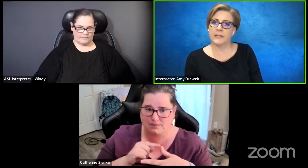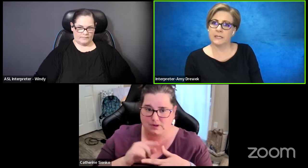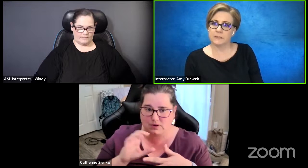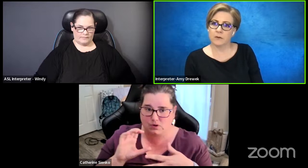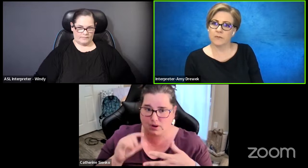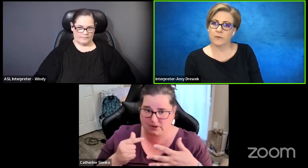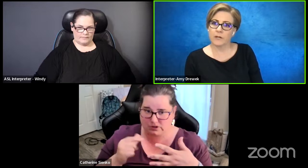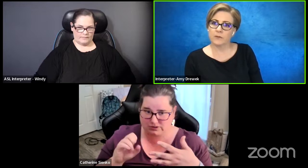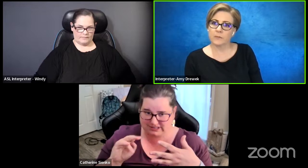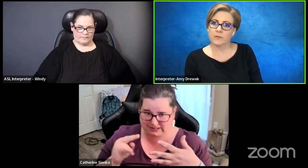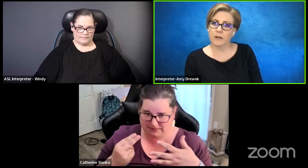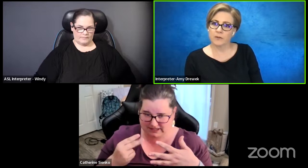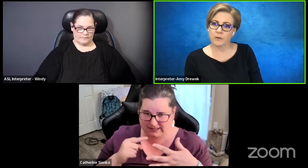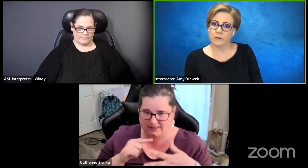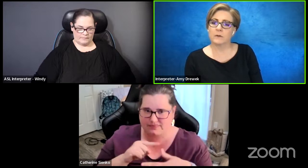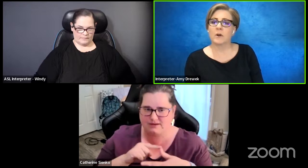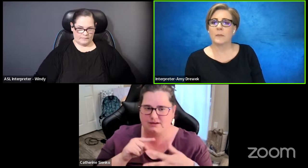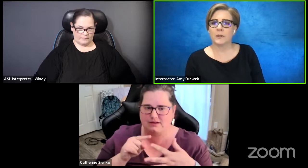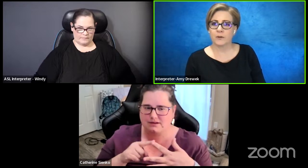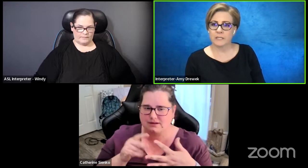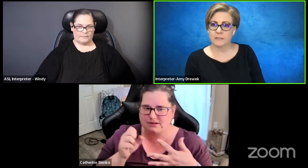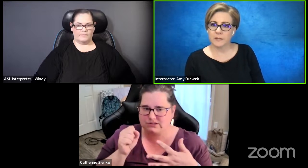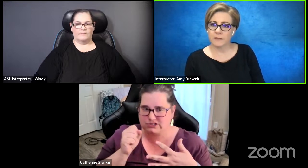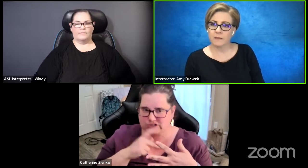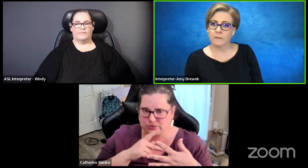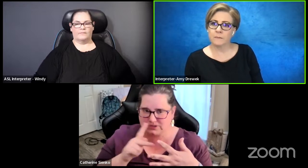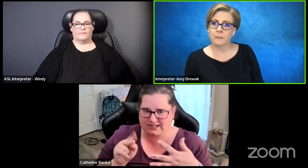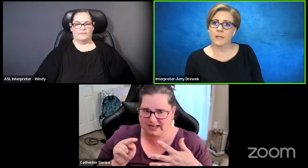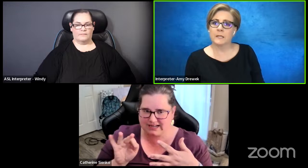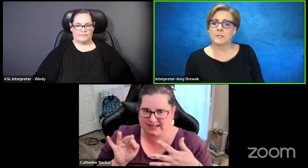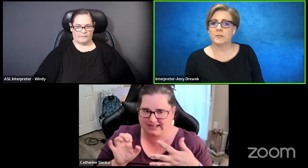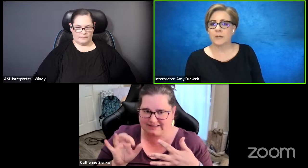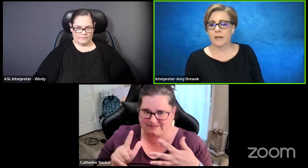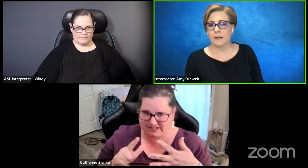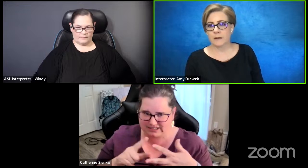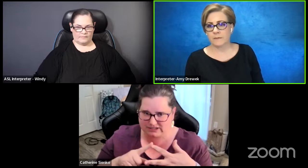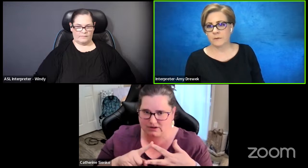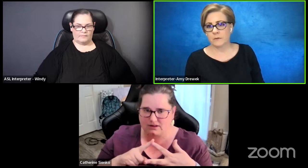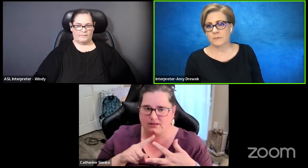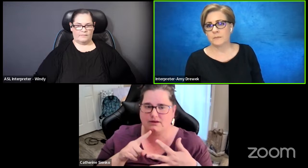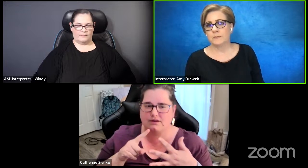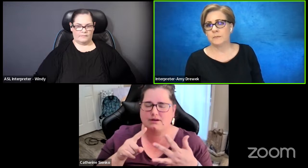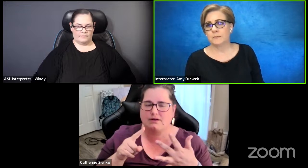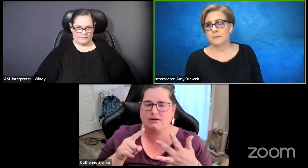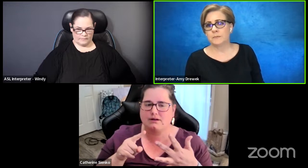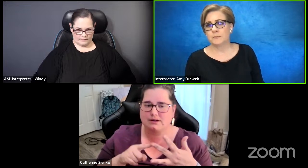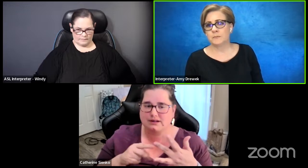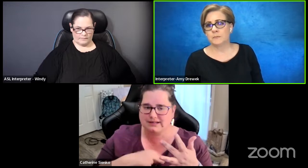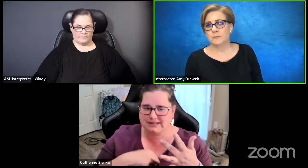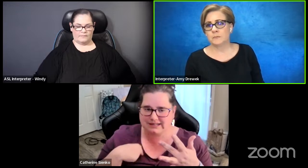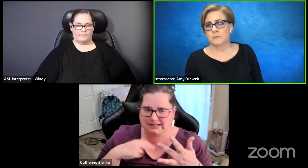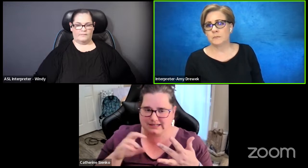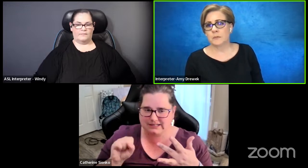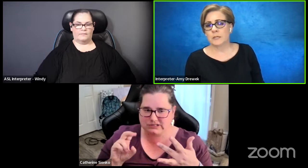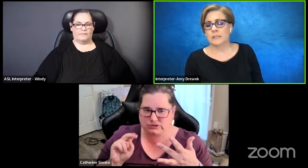candidates to be considered for interim director. Carmen Greensmith, Sue K. Kneifel,